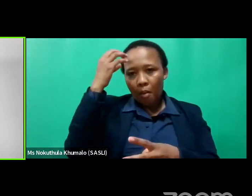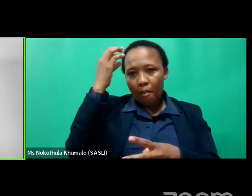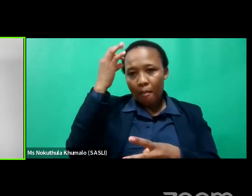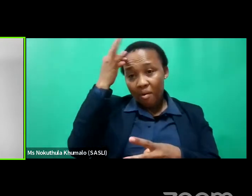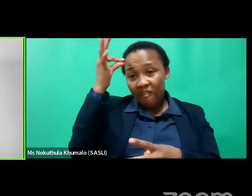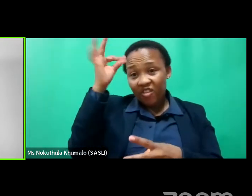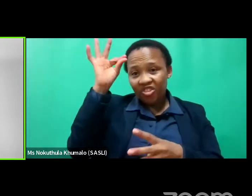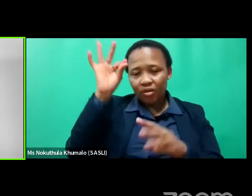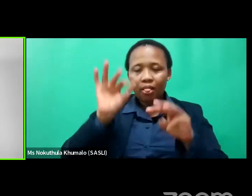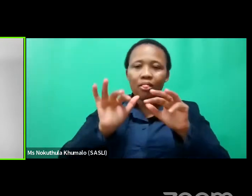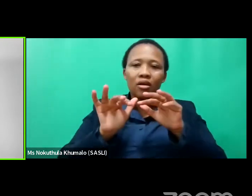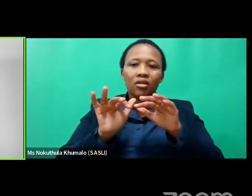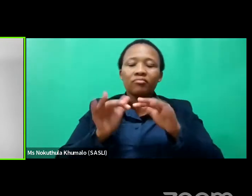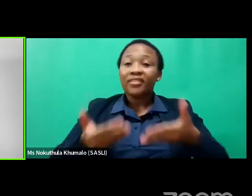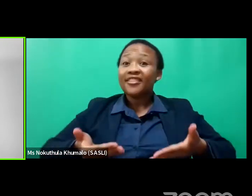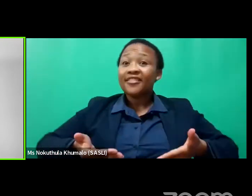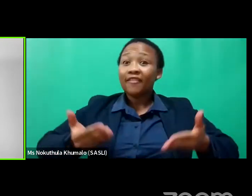university.